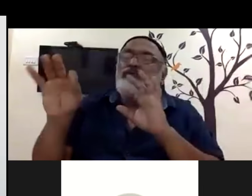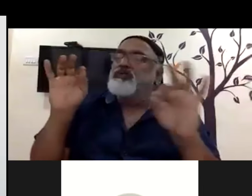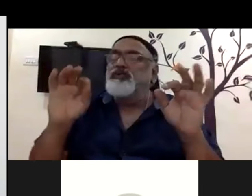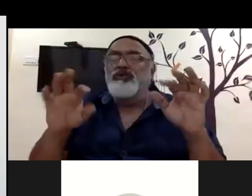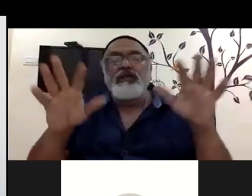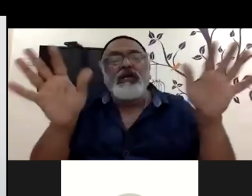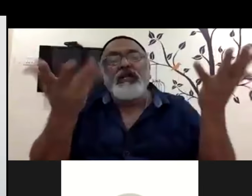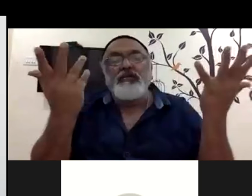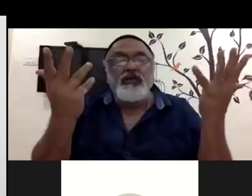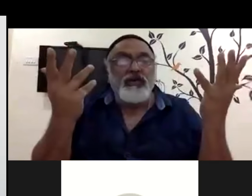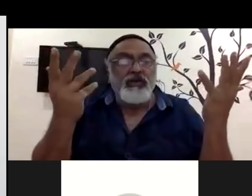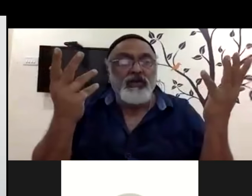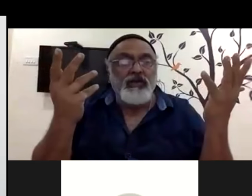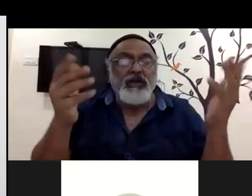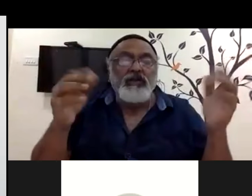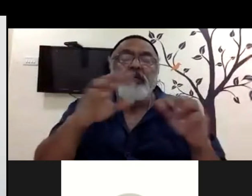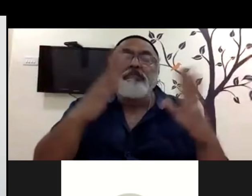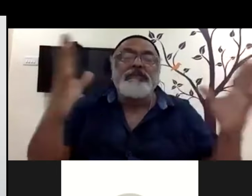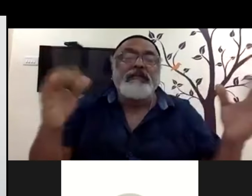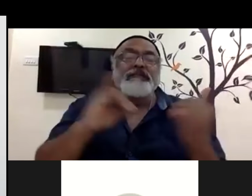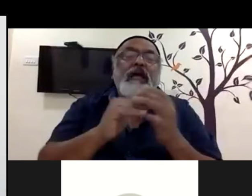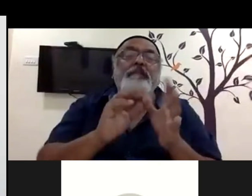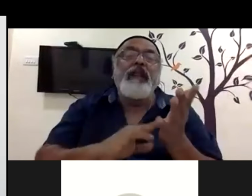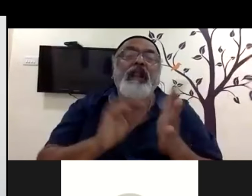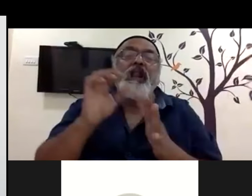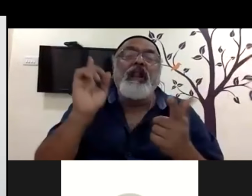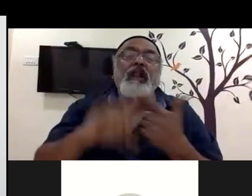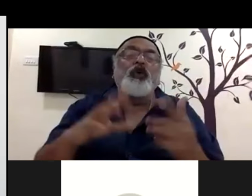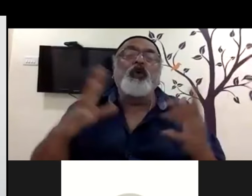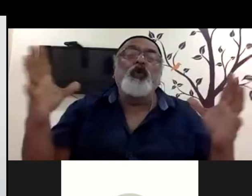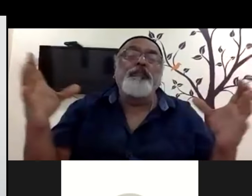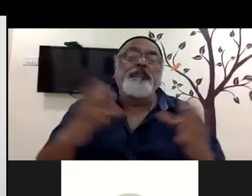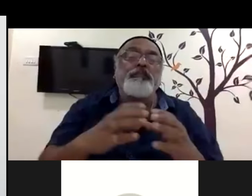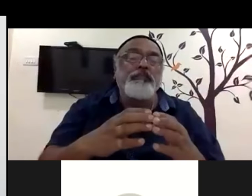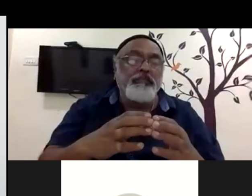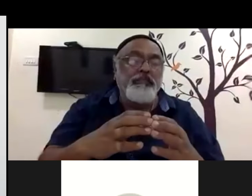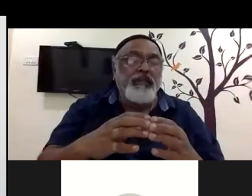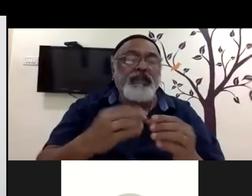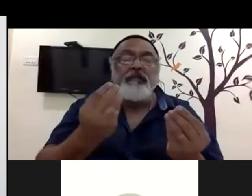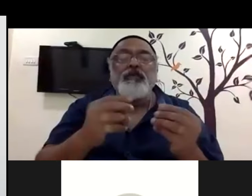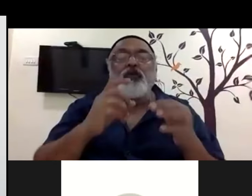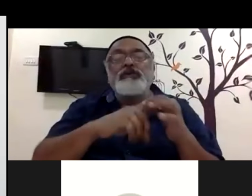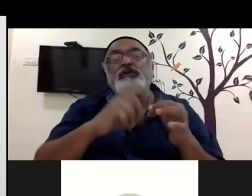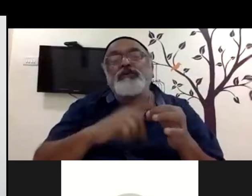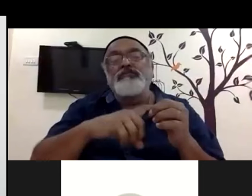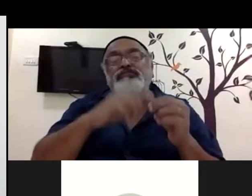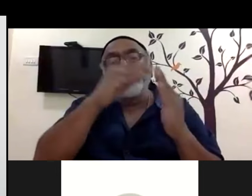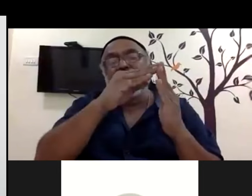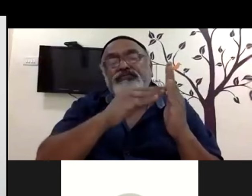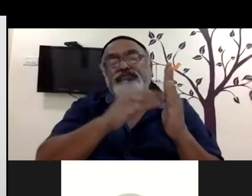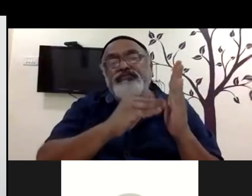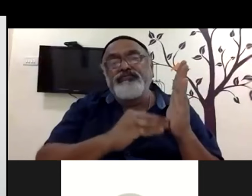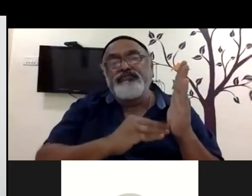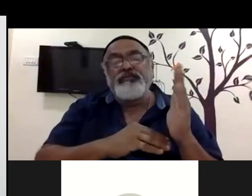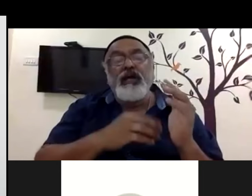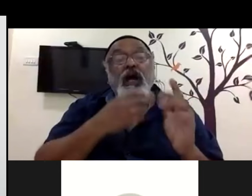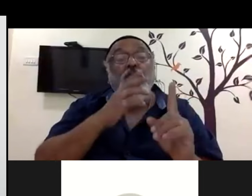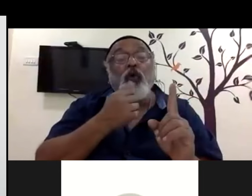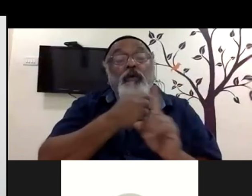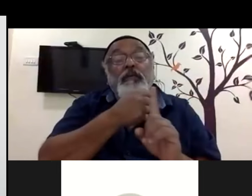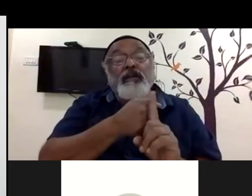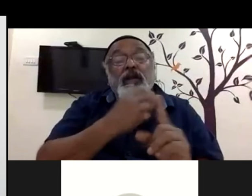I pick up a sample. I have a set of questions. I ask those people, how has it impacted you?